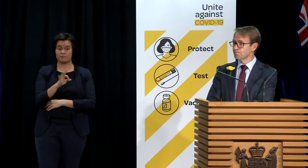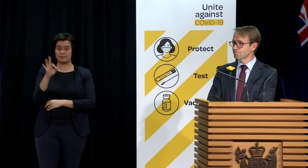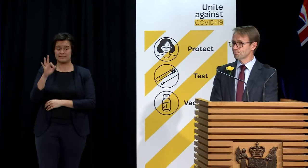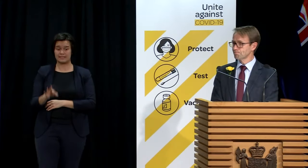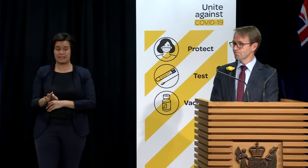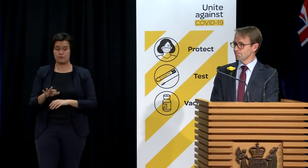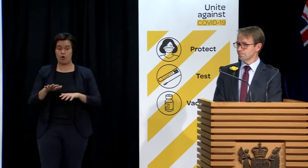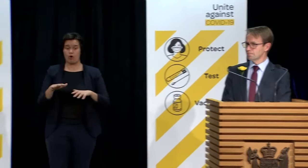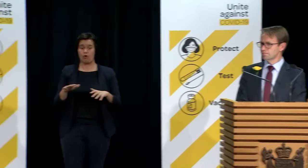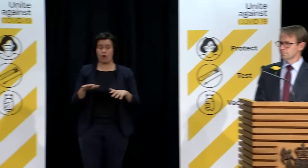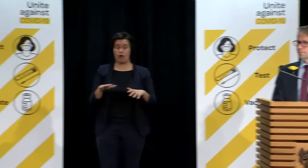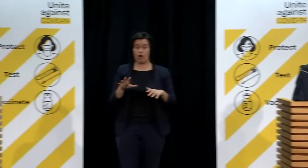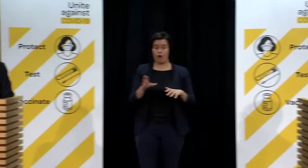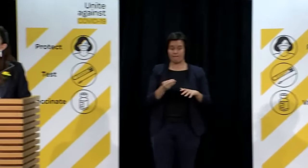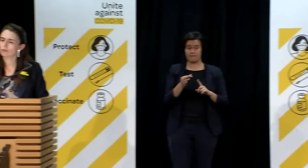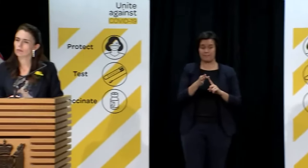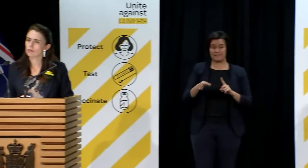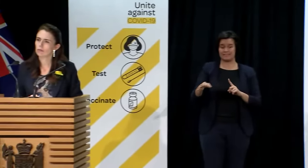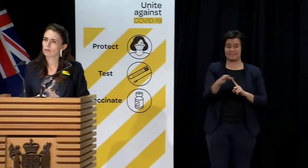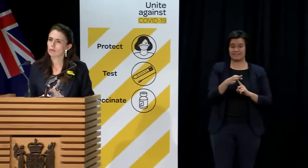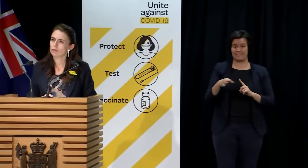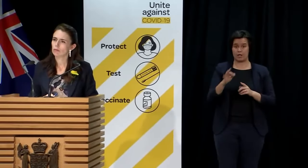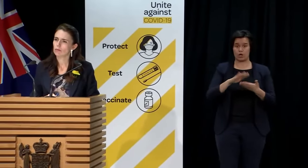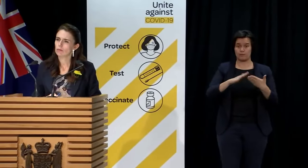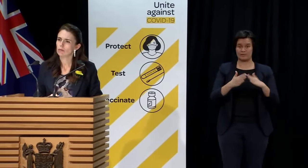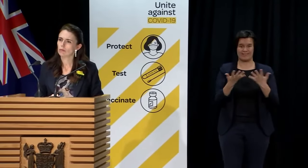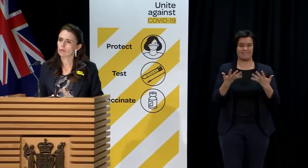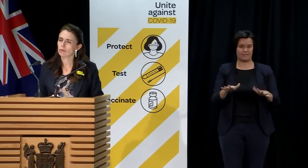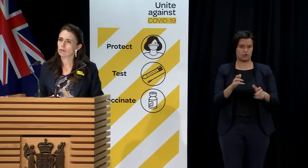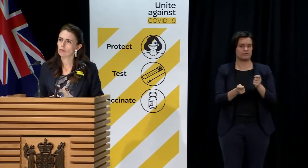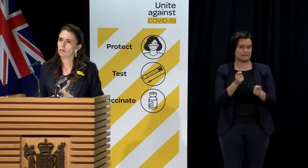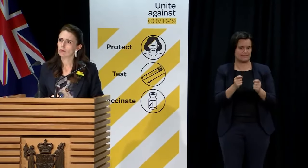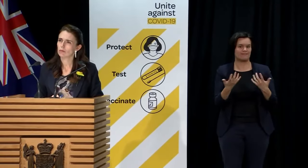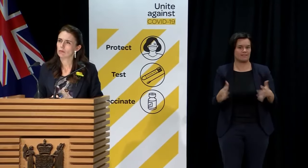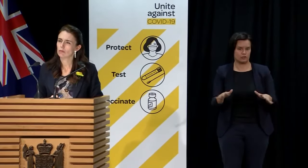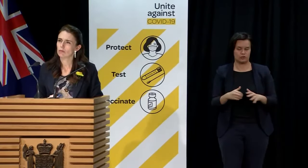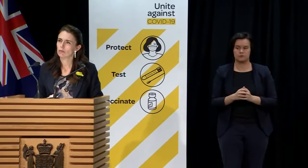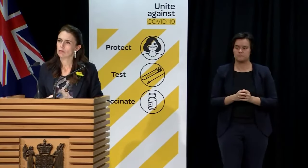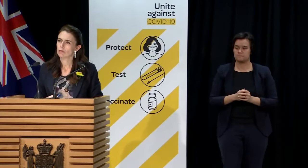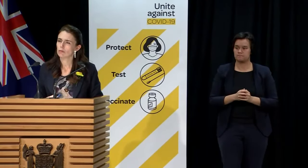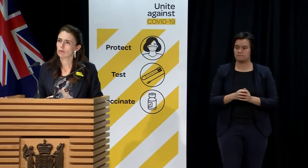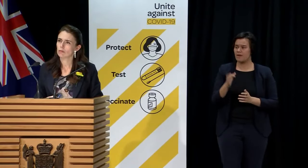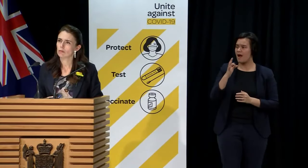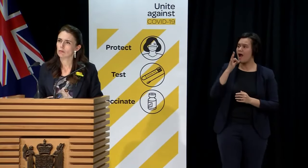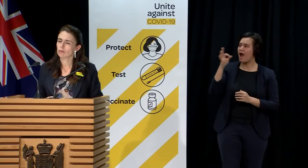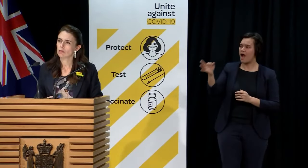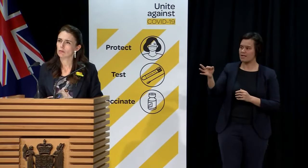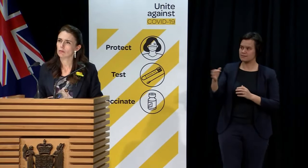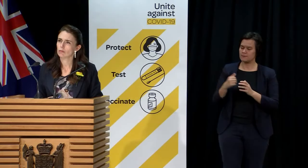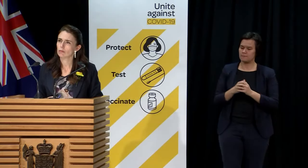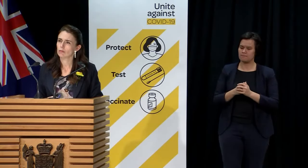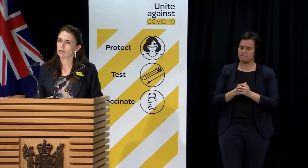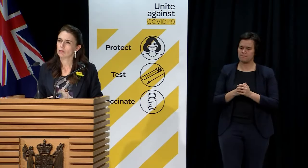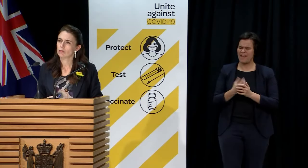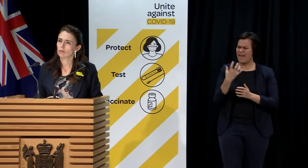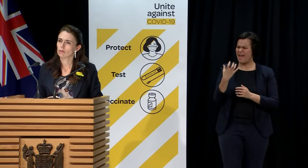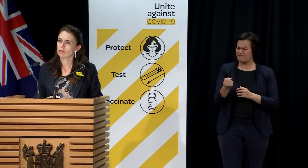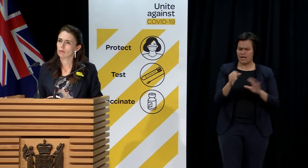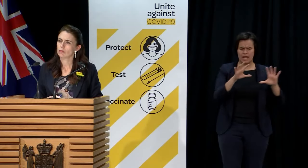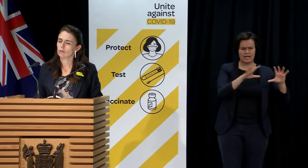result. Jane. On the health website, locations of active cases, there's a category called Other, and